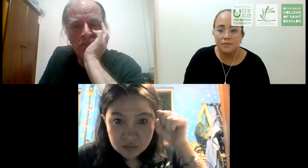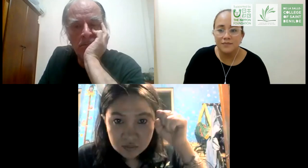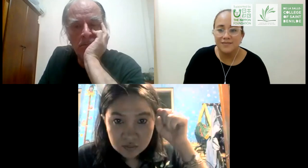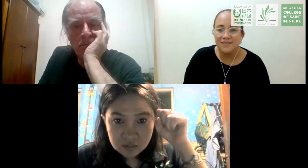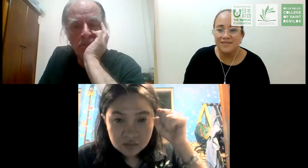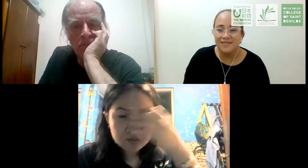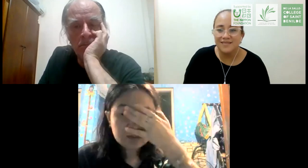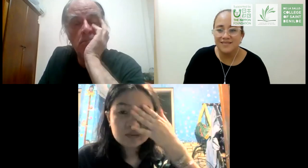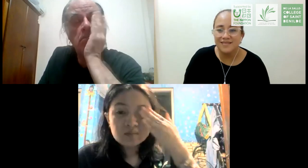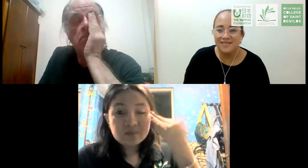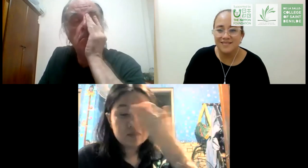Shaq.